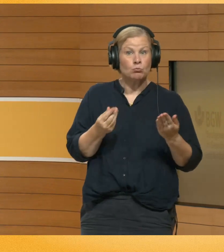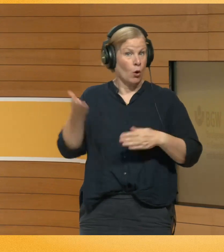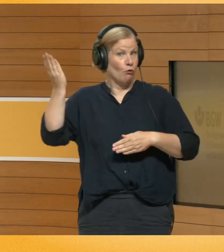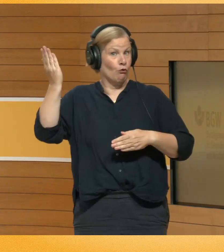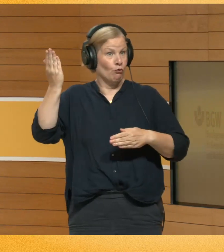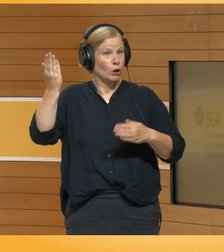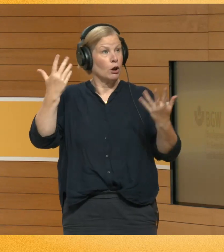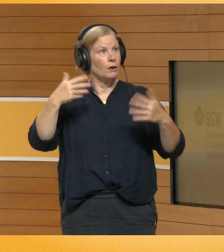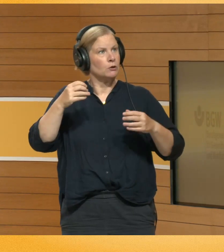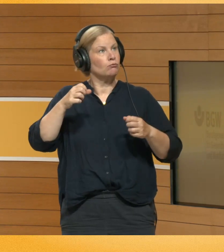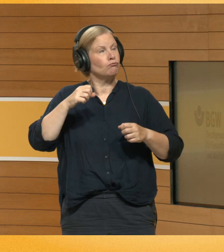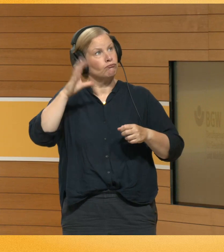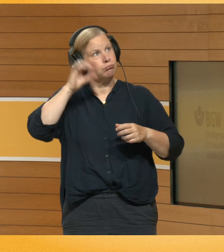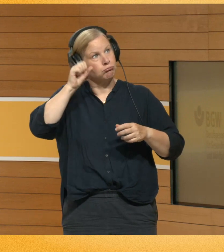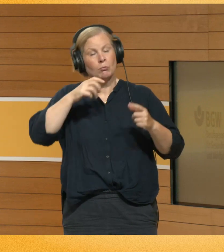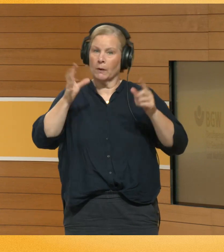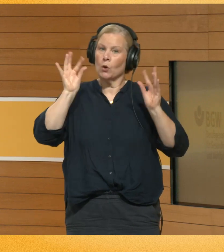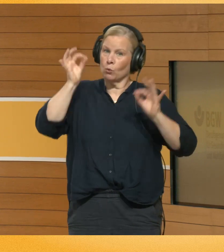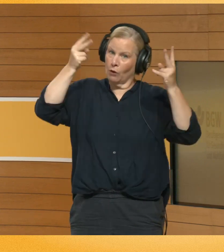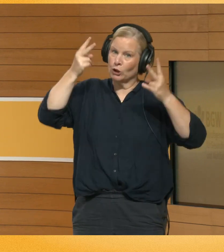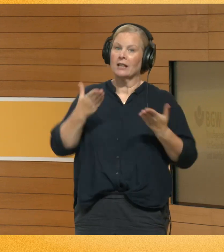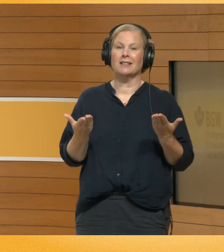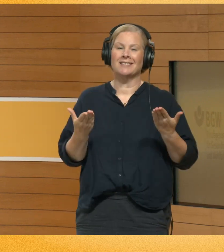healthcare. Thank you.